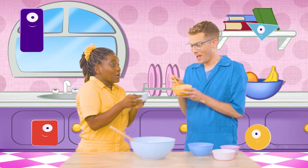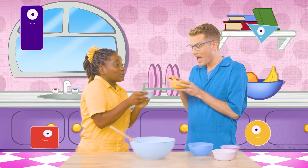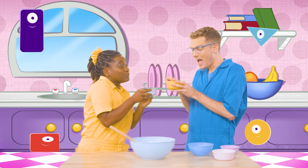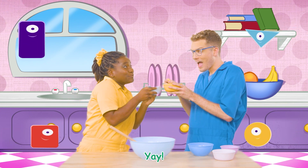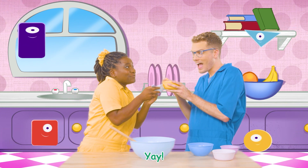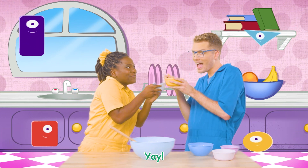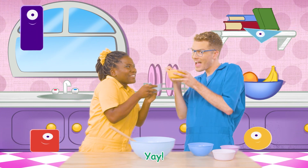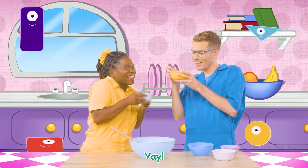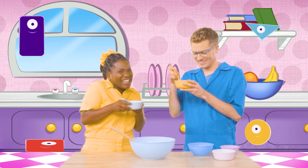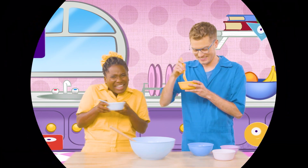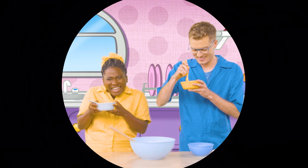Yay!